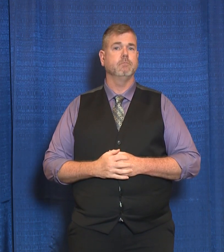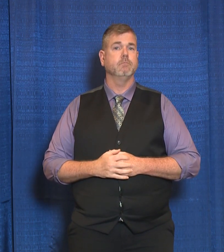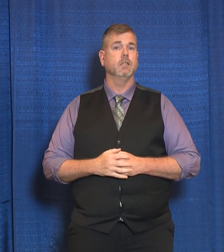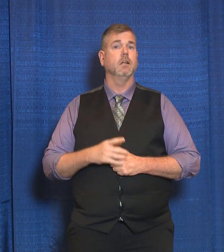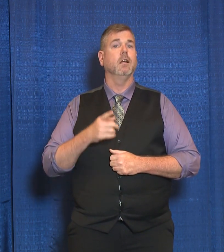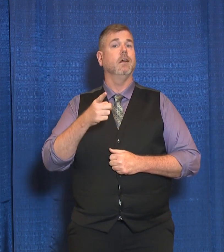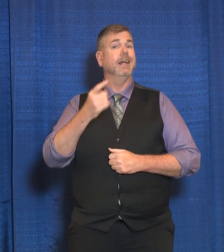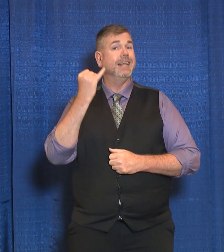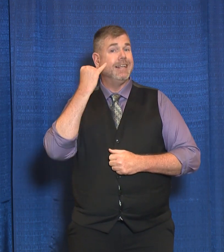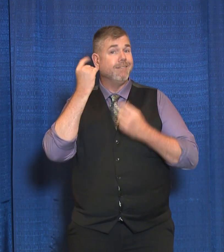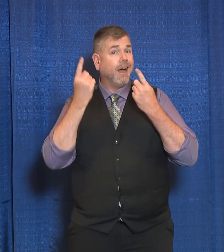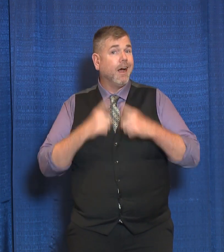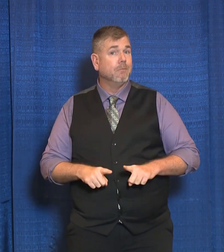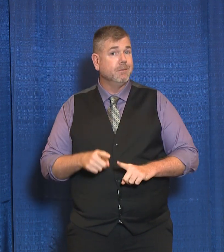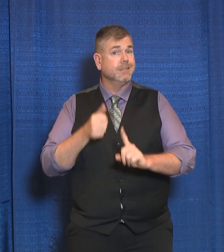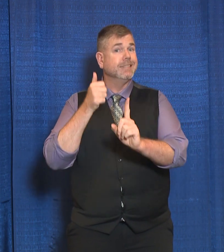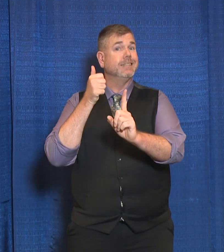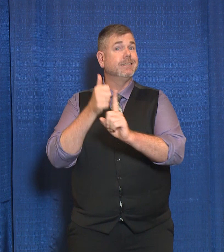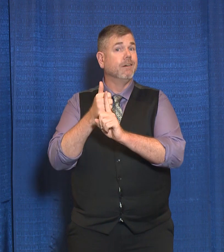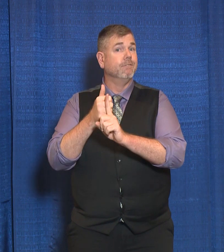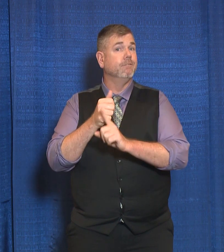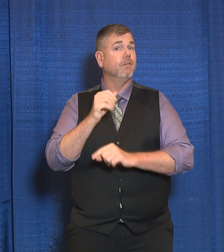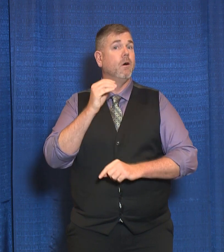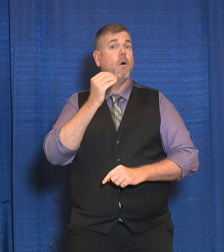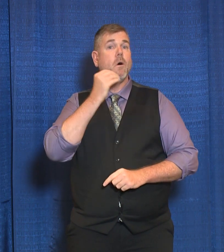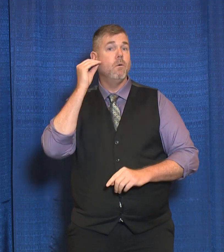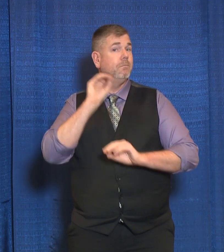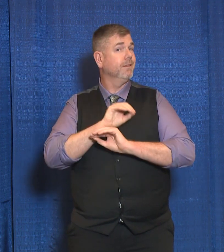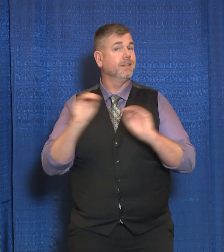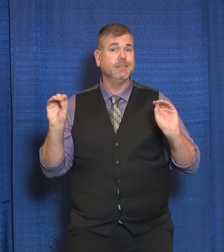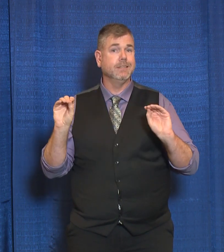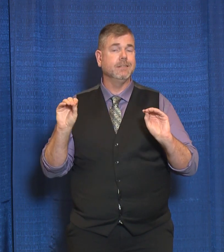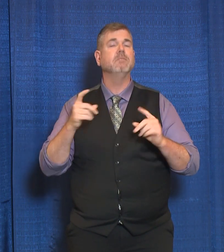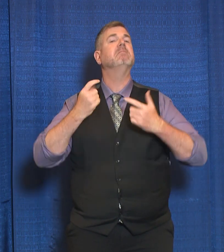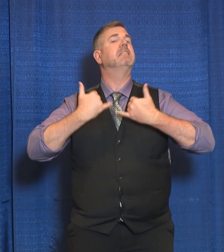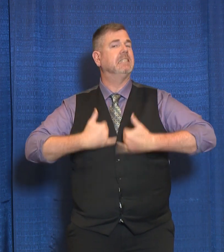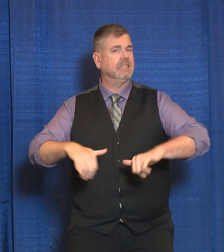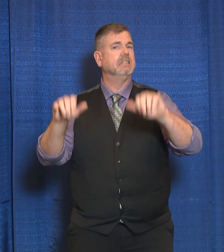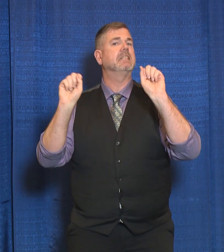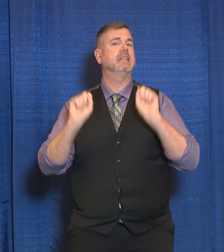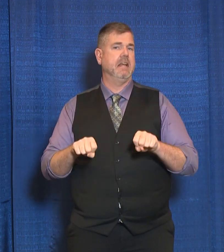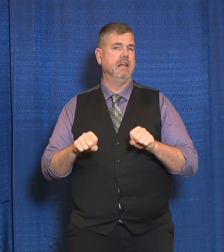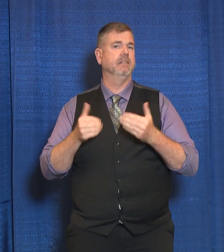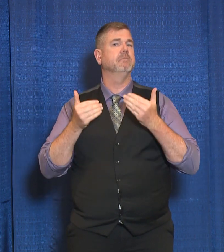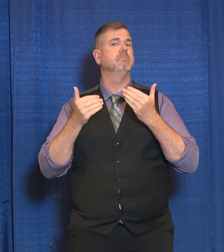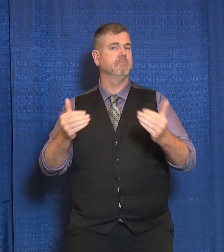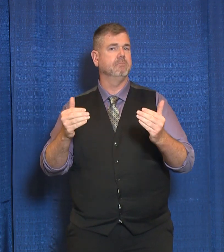You can still register to vote if you are experiencing homelessness.